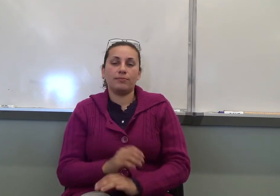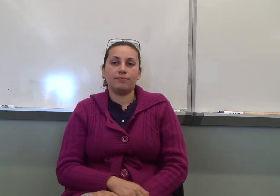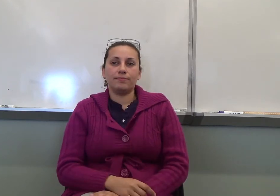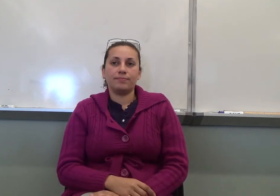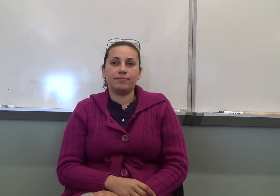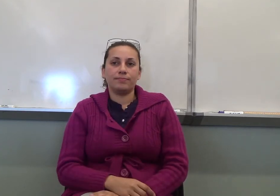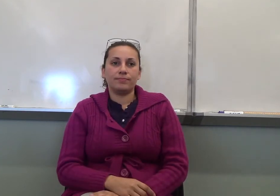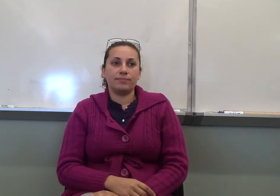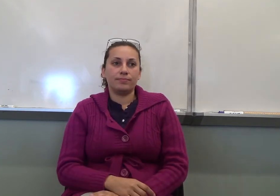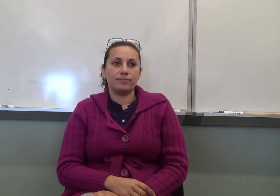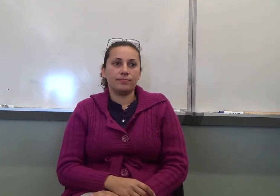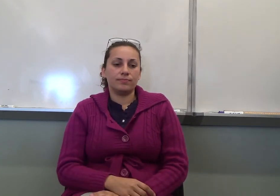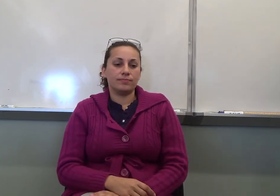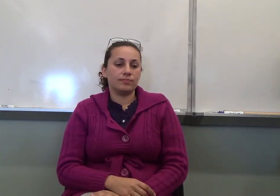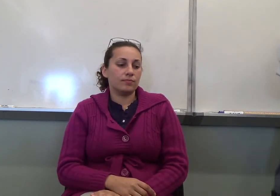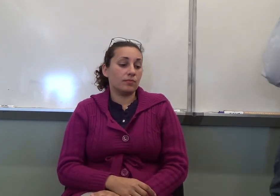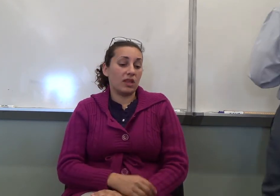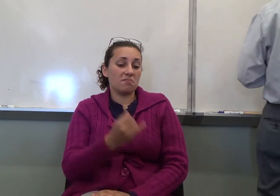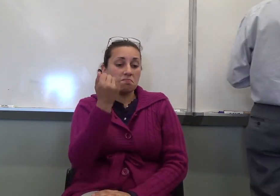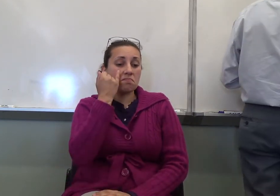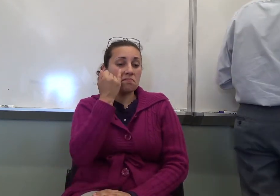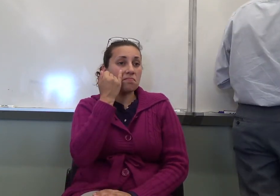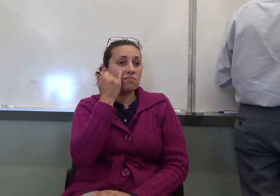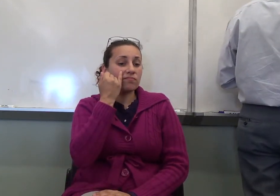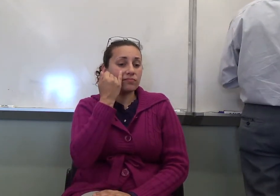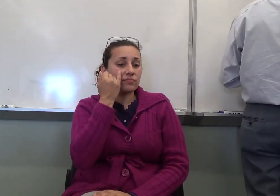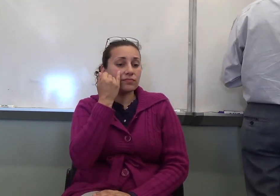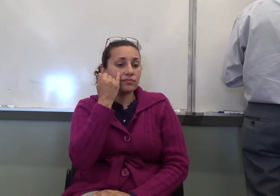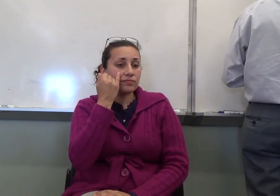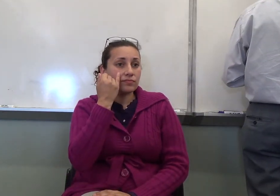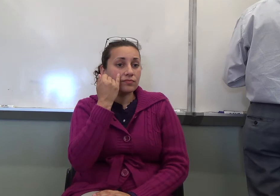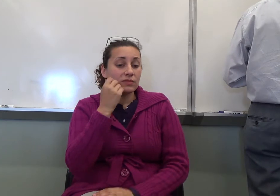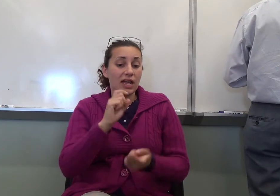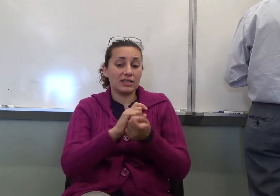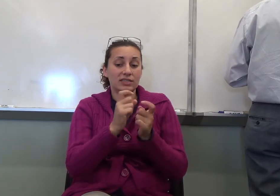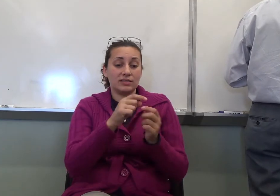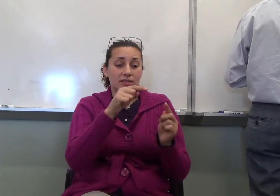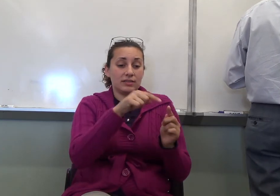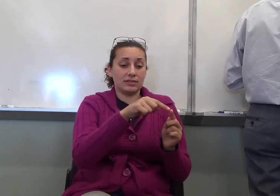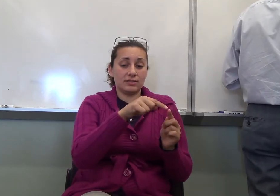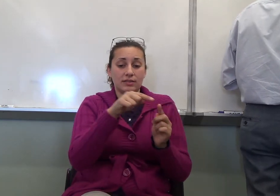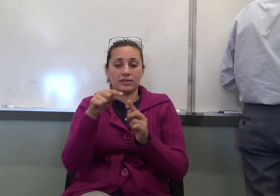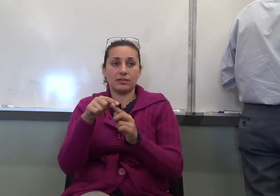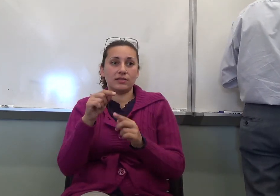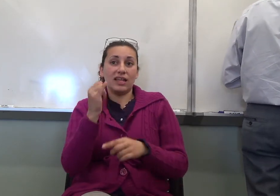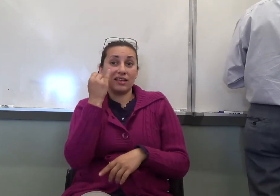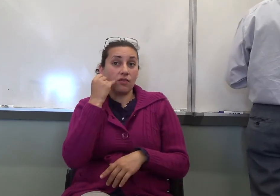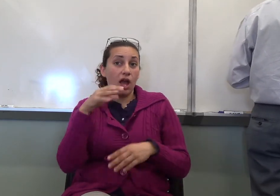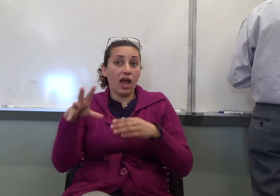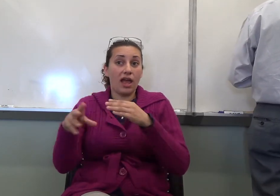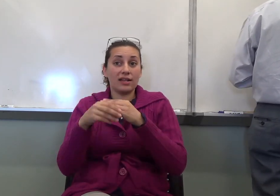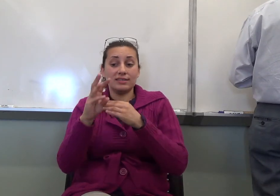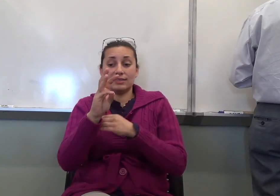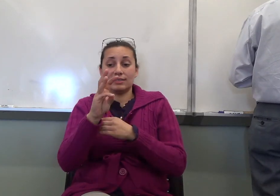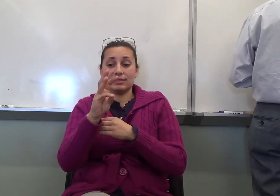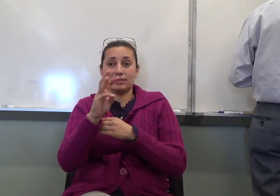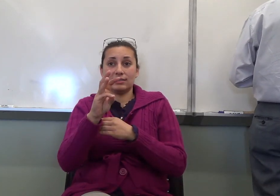In other words, suppose I change this to this. Suppose I added to 6 the number minus 4.